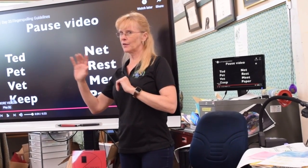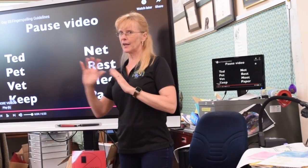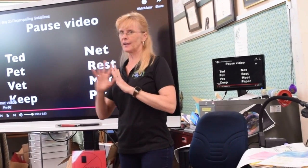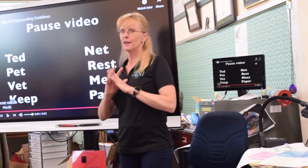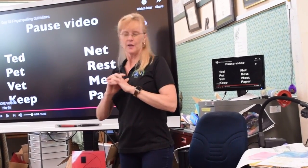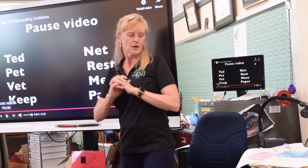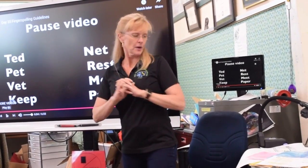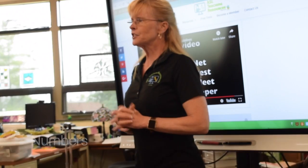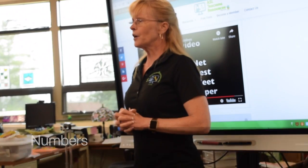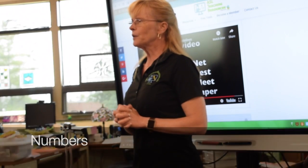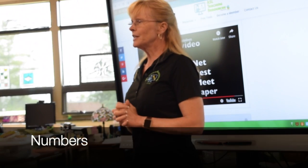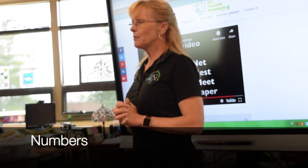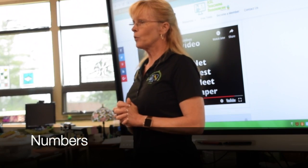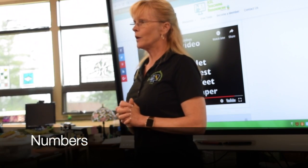Okay, let's start with number 1.